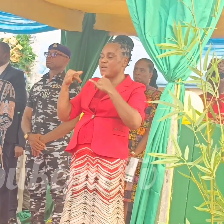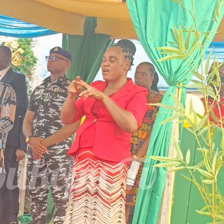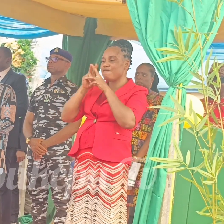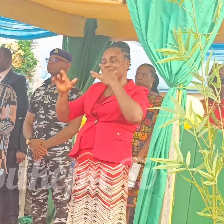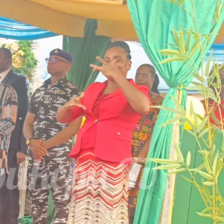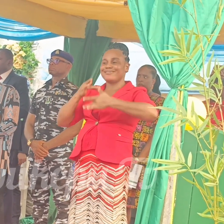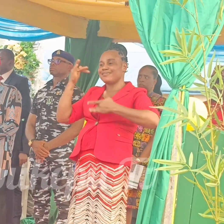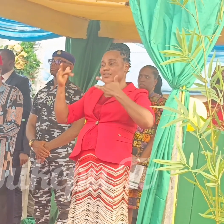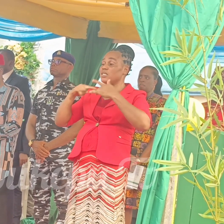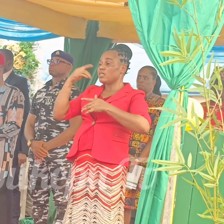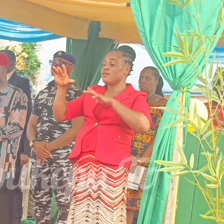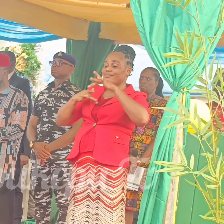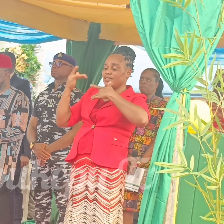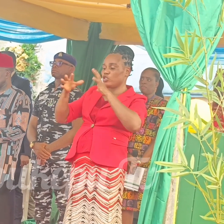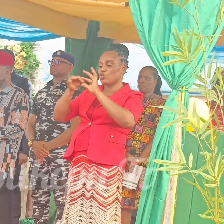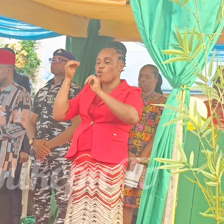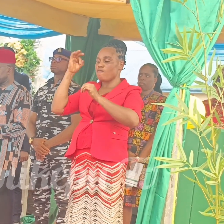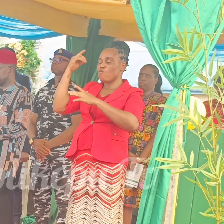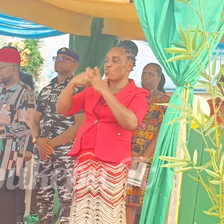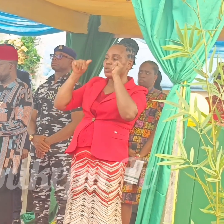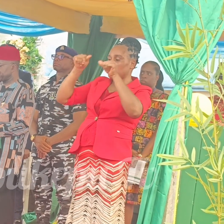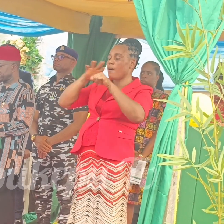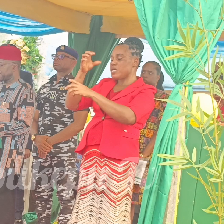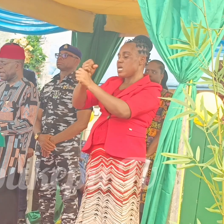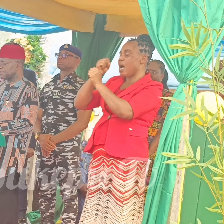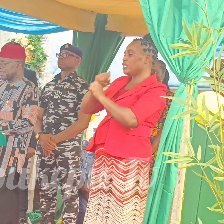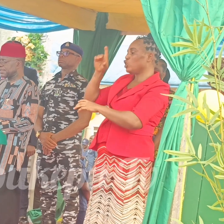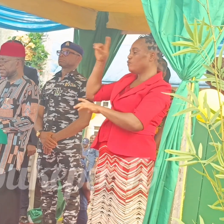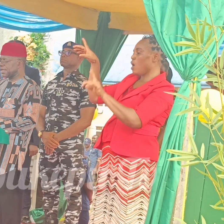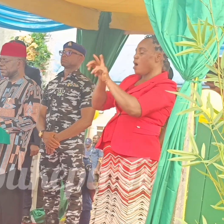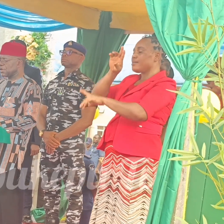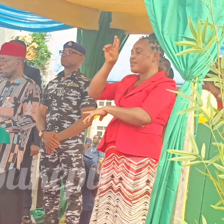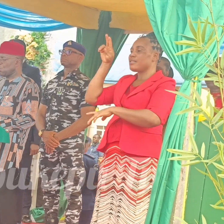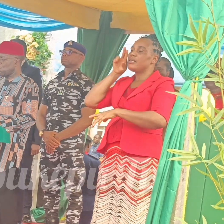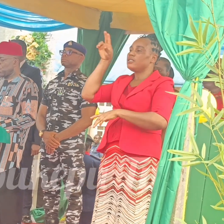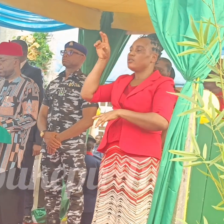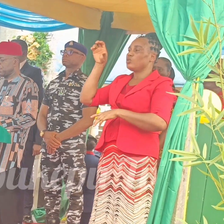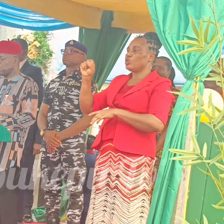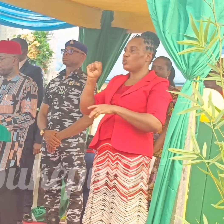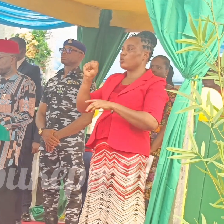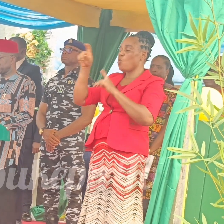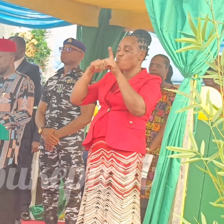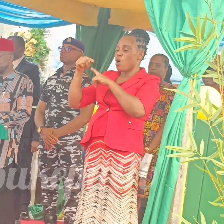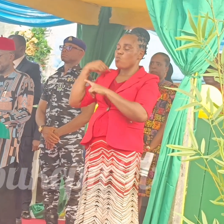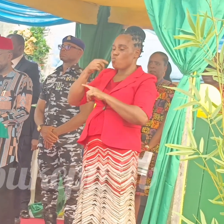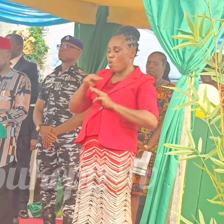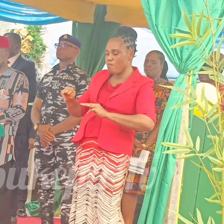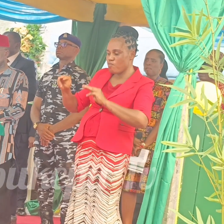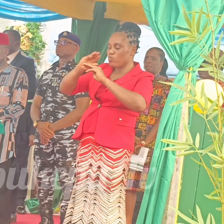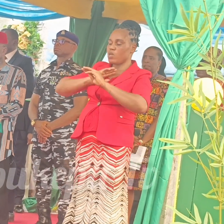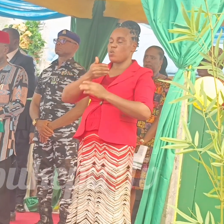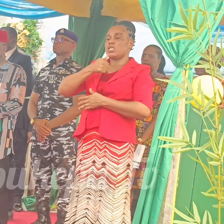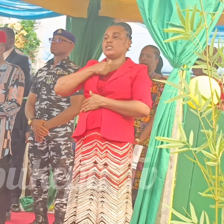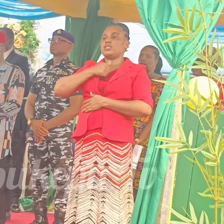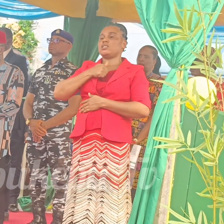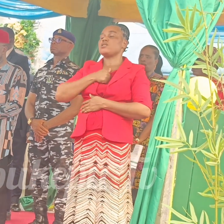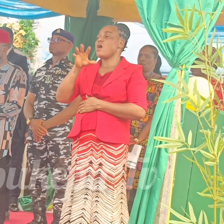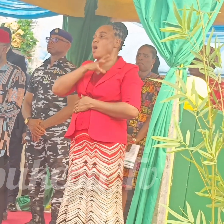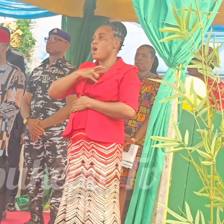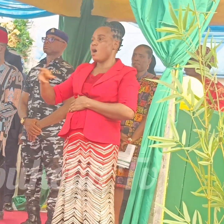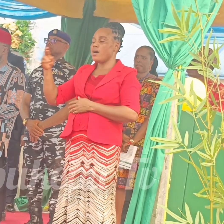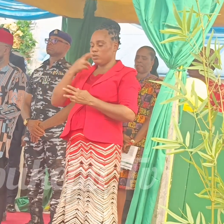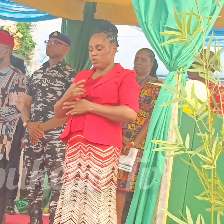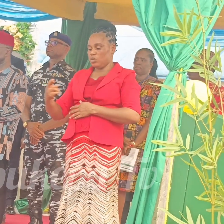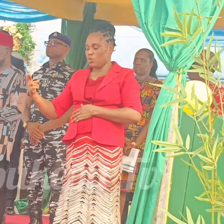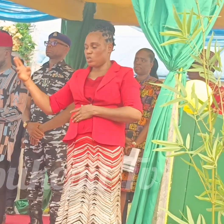exciting story of what can be achieved as Nigerians when we mobilize ourselves and